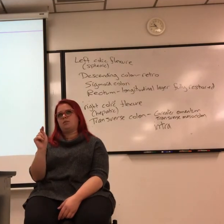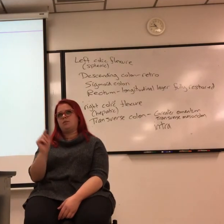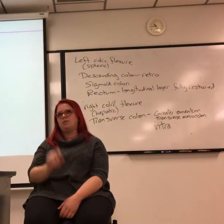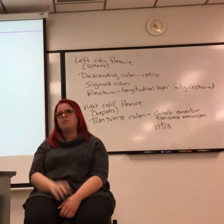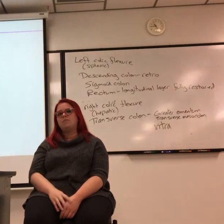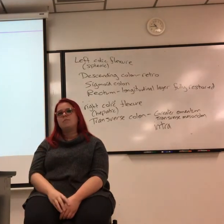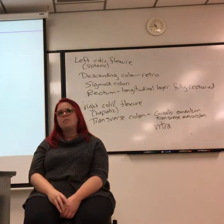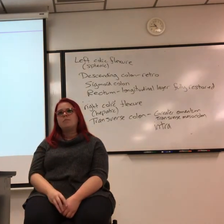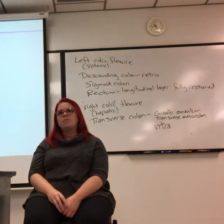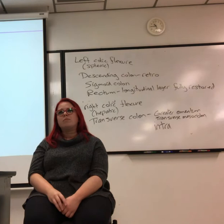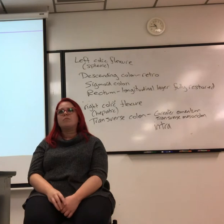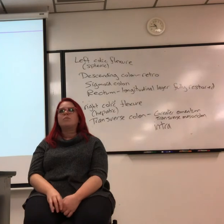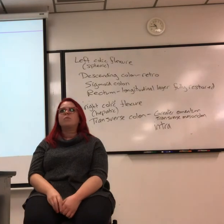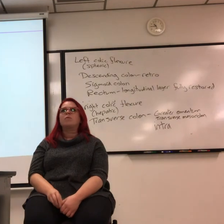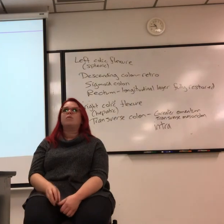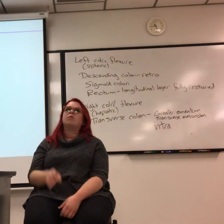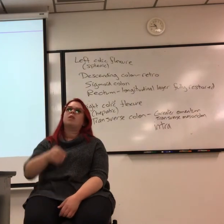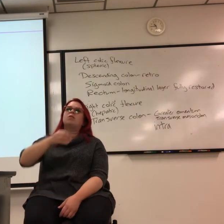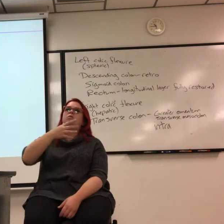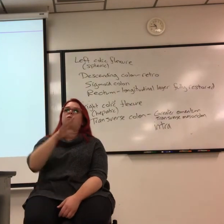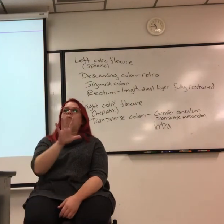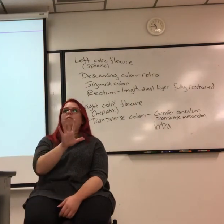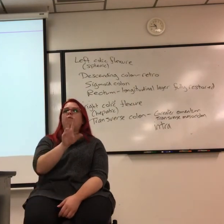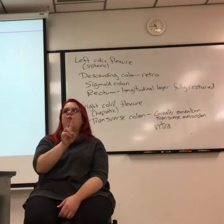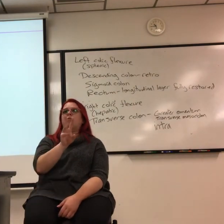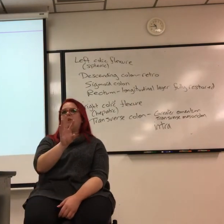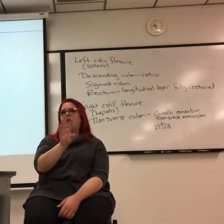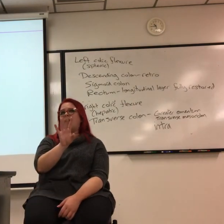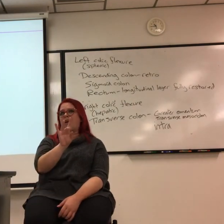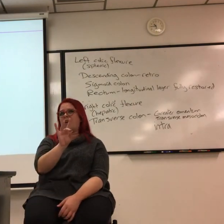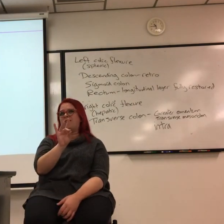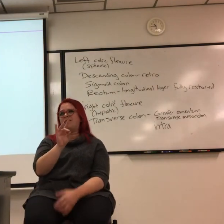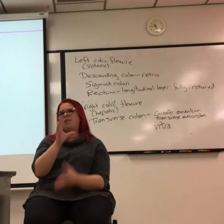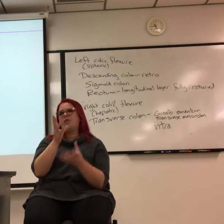Yeah, so we see 528, probably going for a descending colon there.